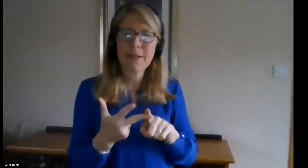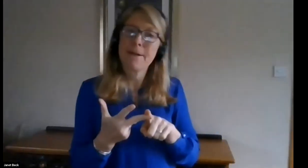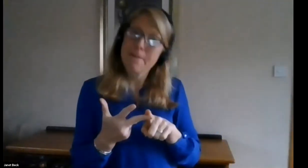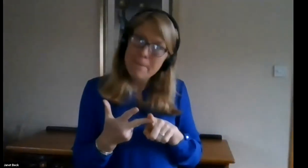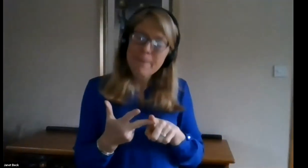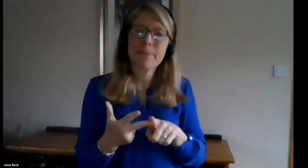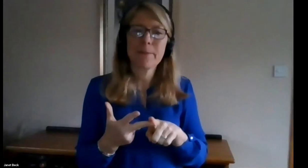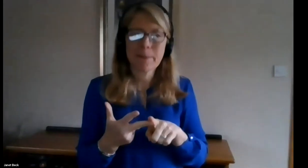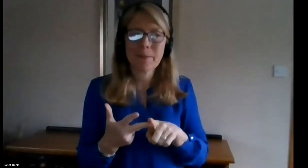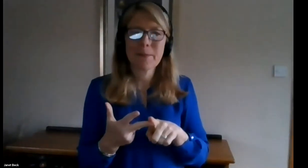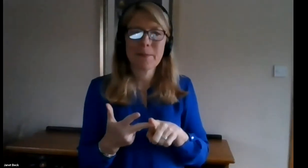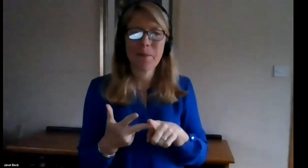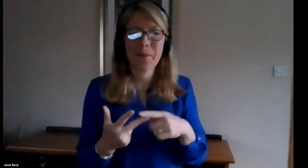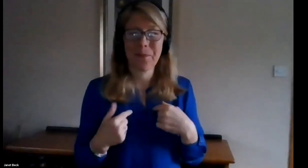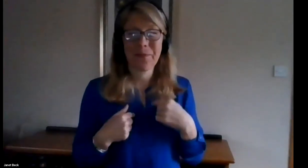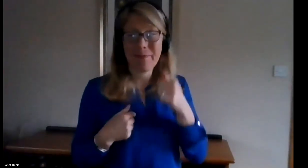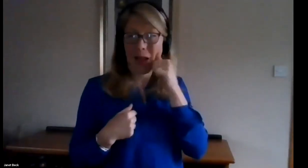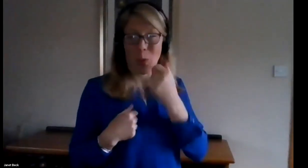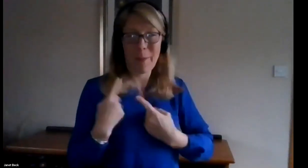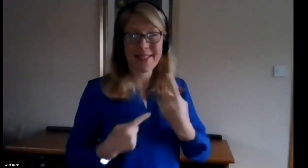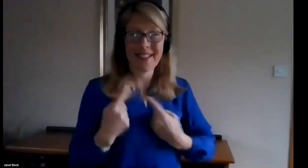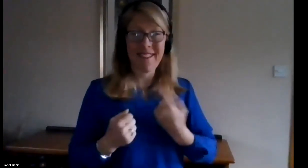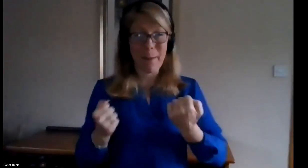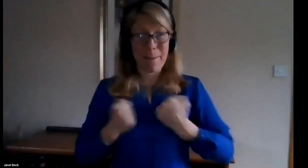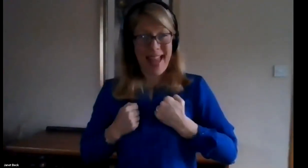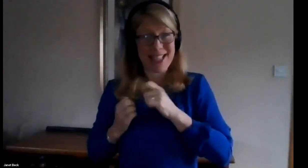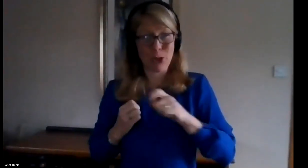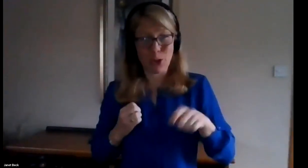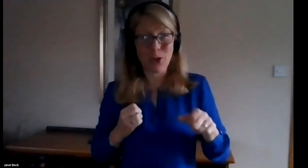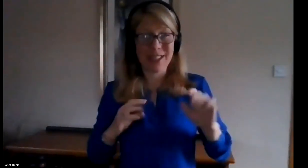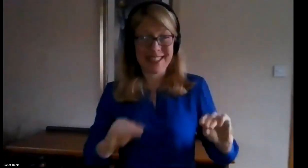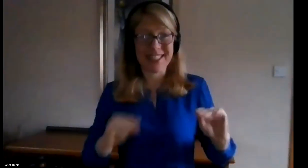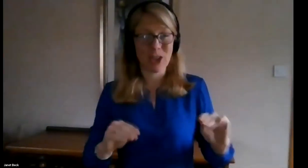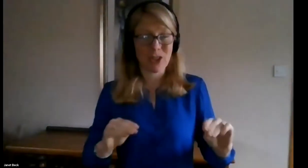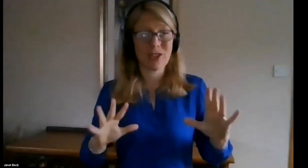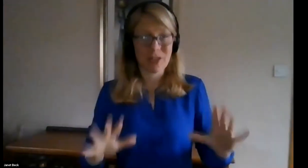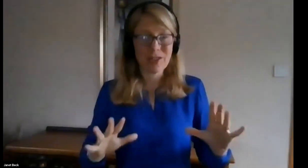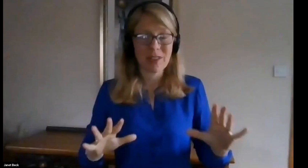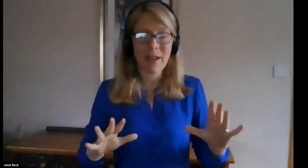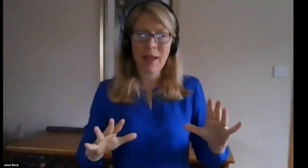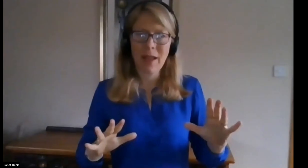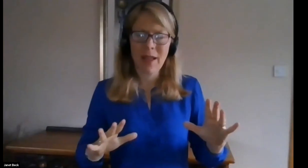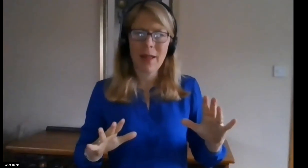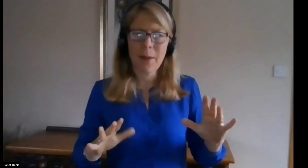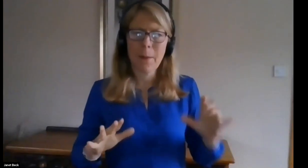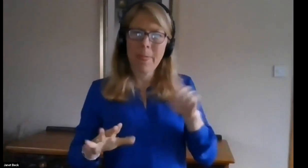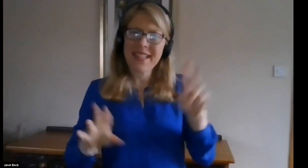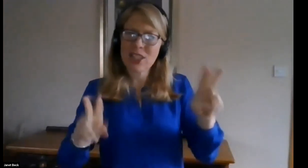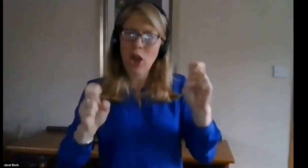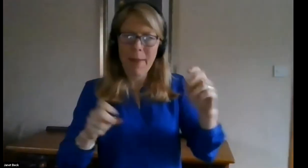from what I am about my own students and the programs we teach, this is something that has become much more